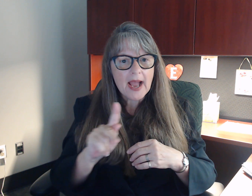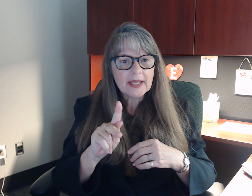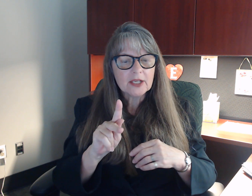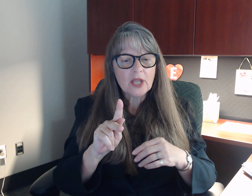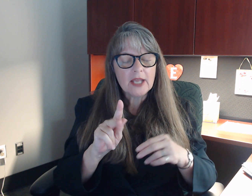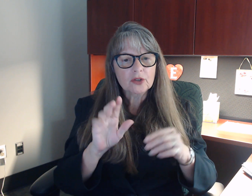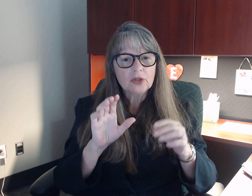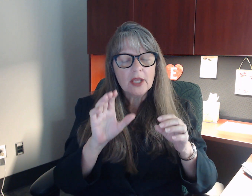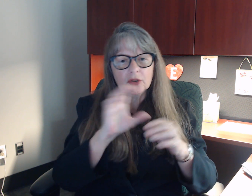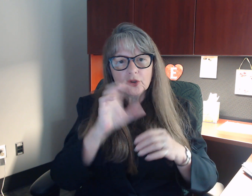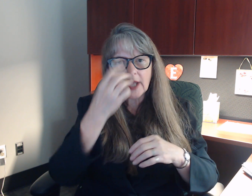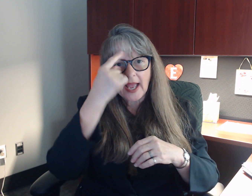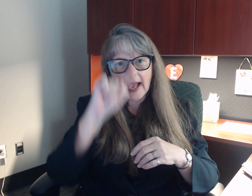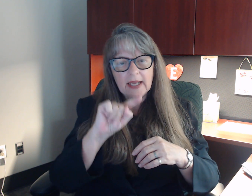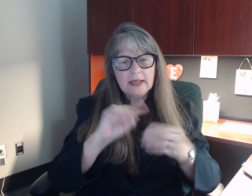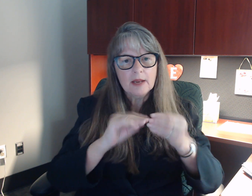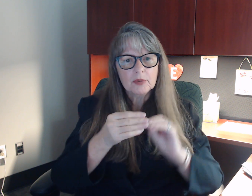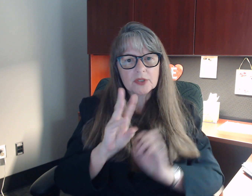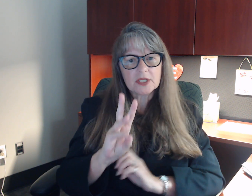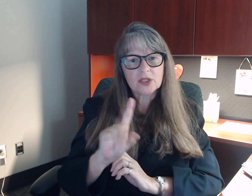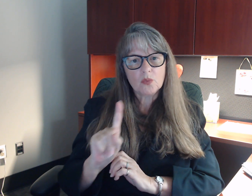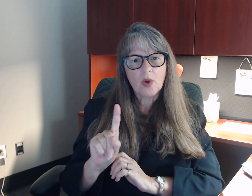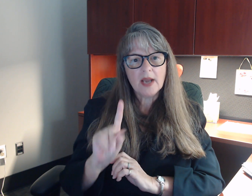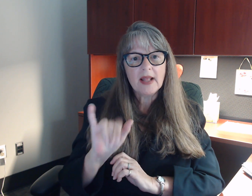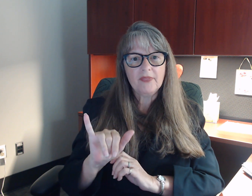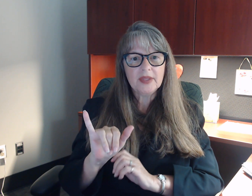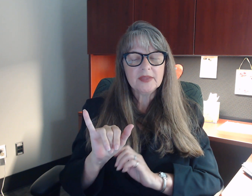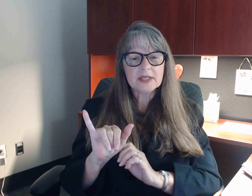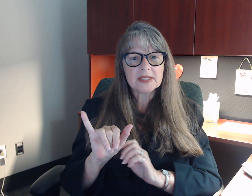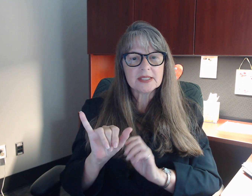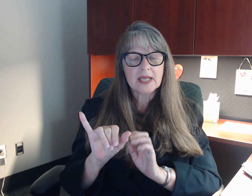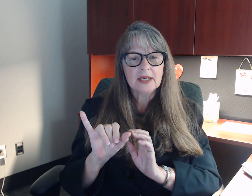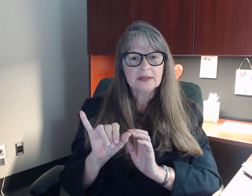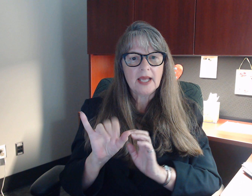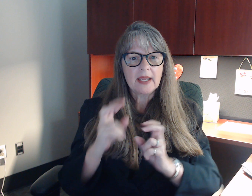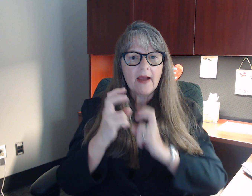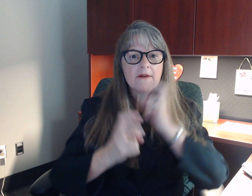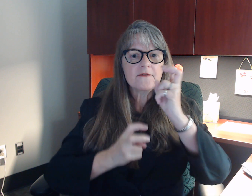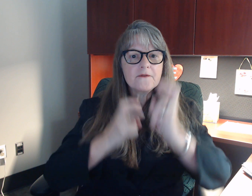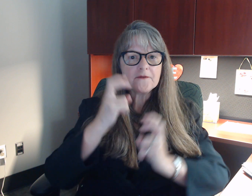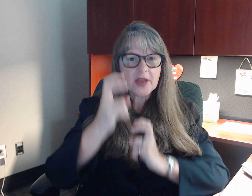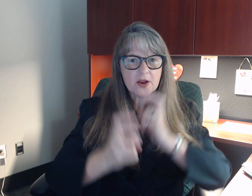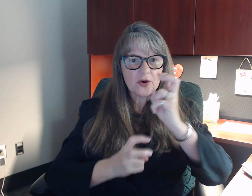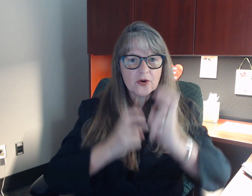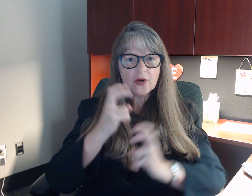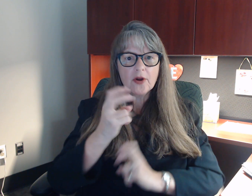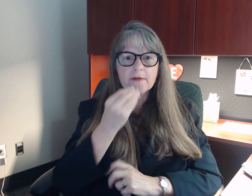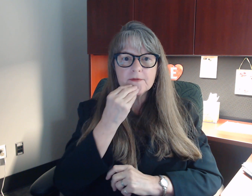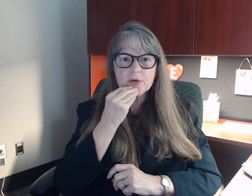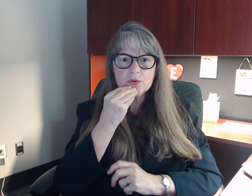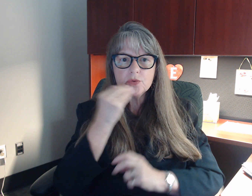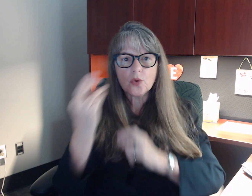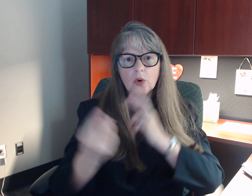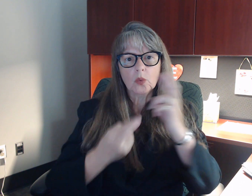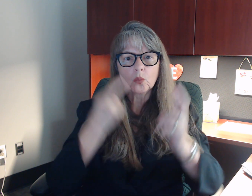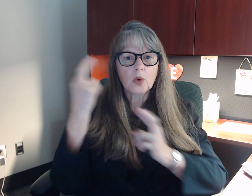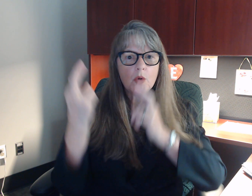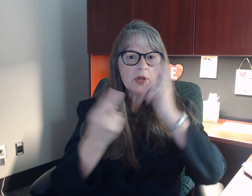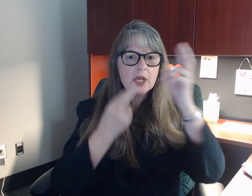and look at number 61, and then this is like fair food or